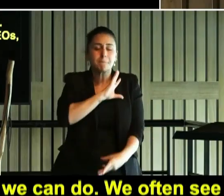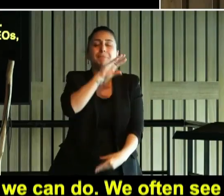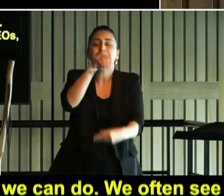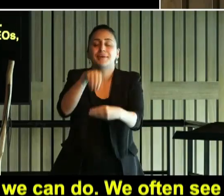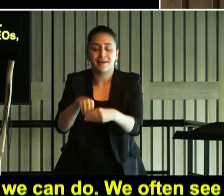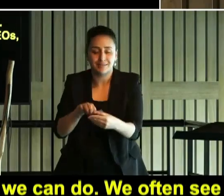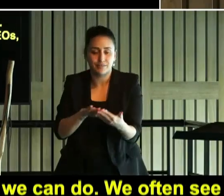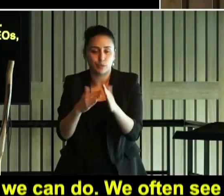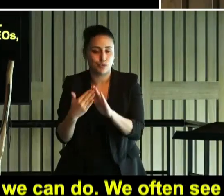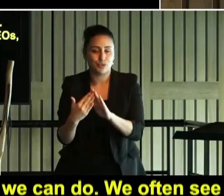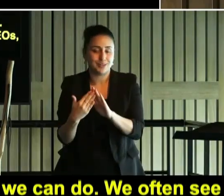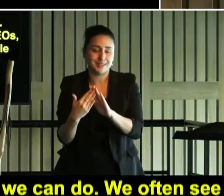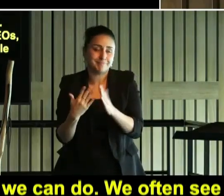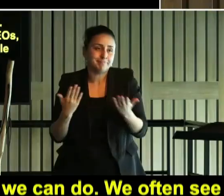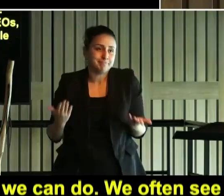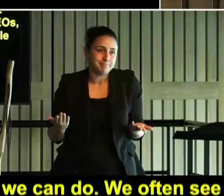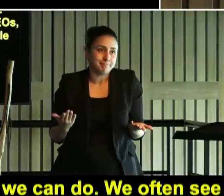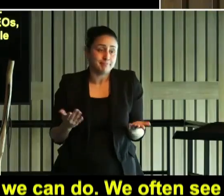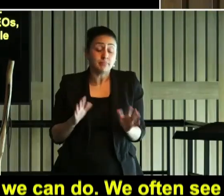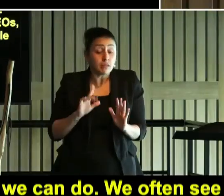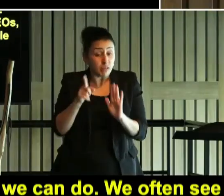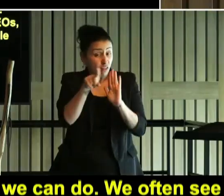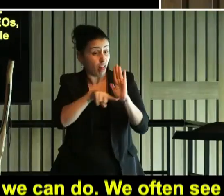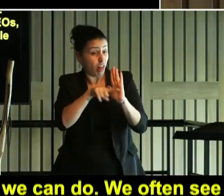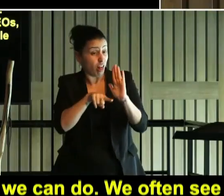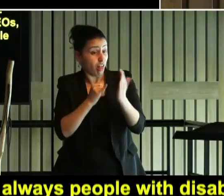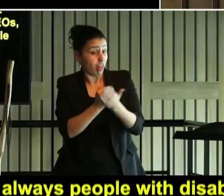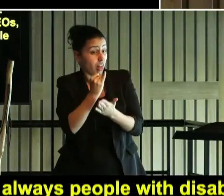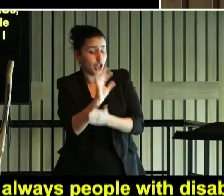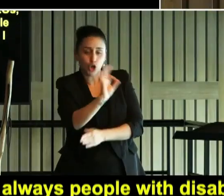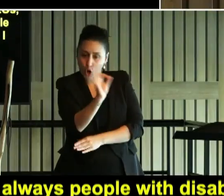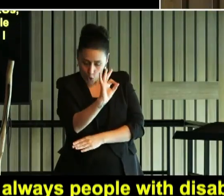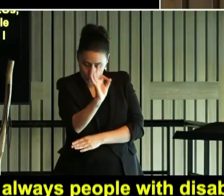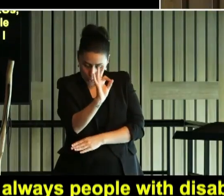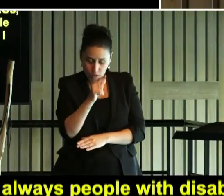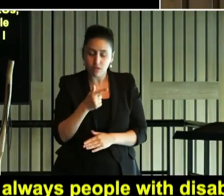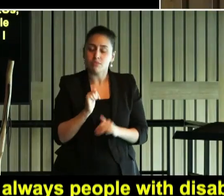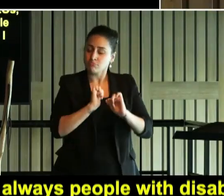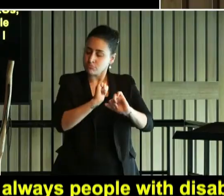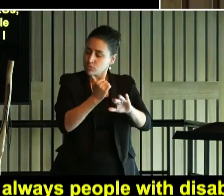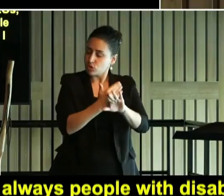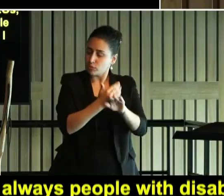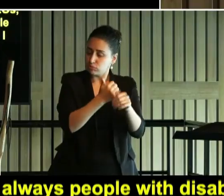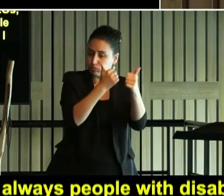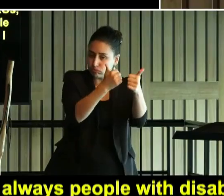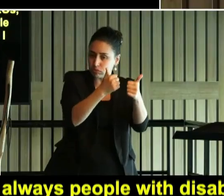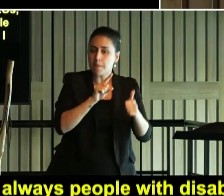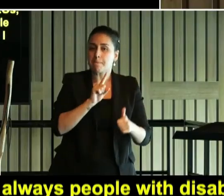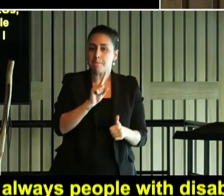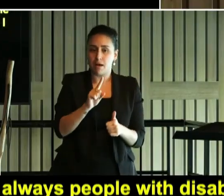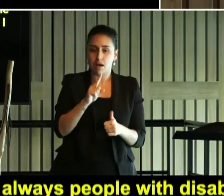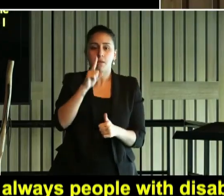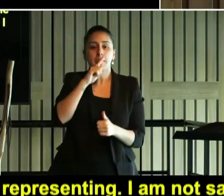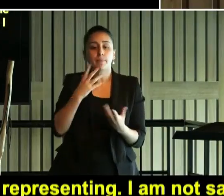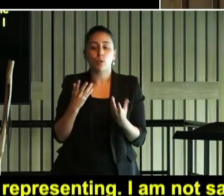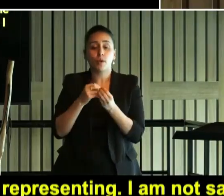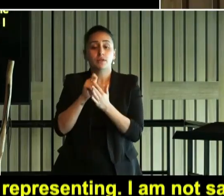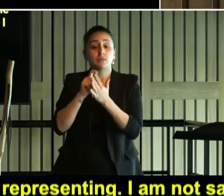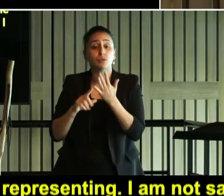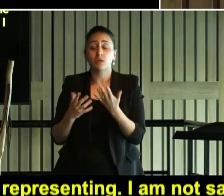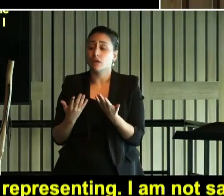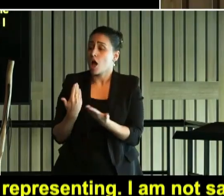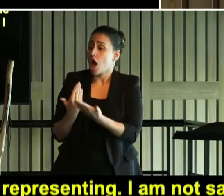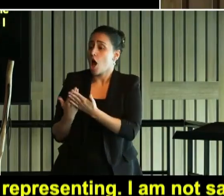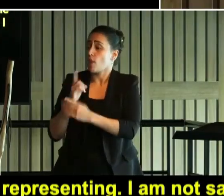representing. So, and I'm not saying that's a bad thing, people are doing amazing jobs, but what often happens is that people with disabilities are on advisory